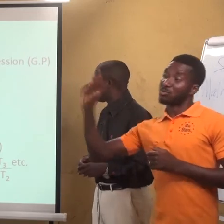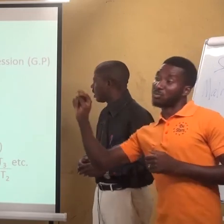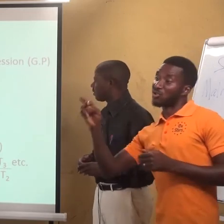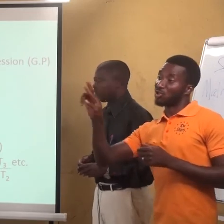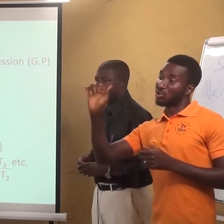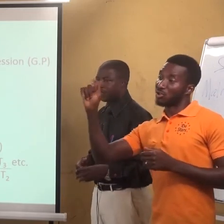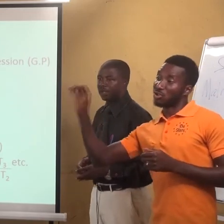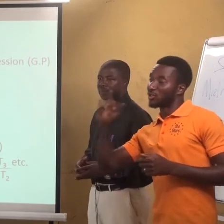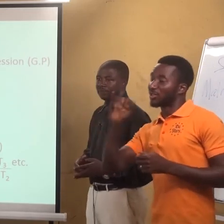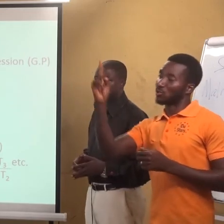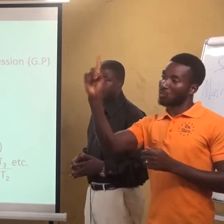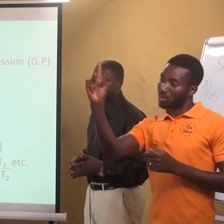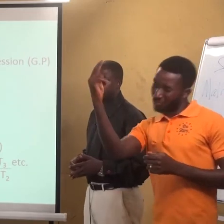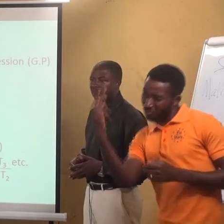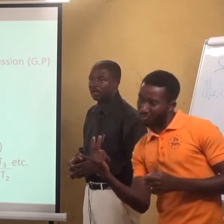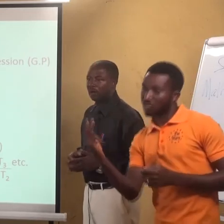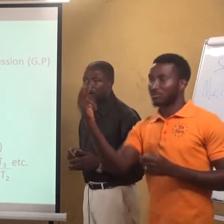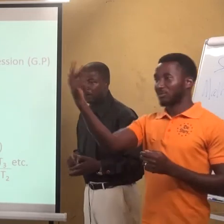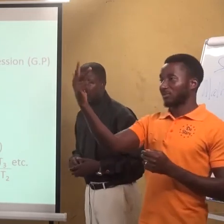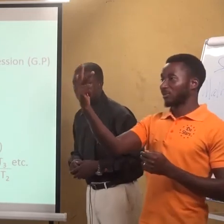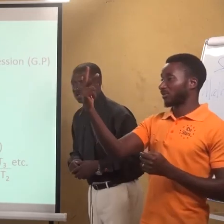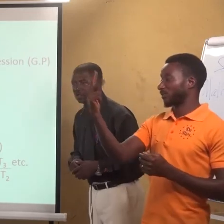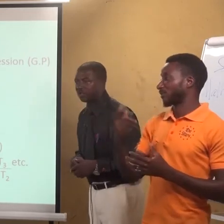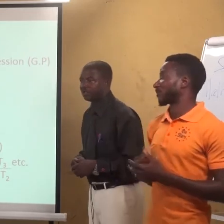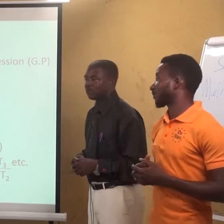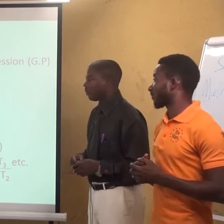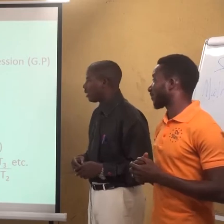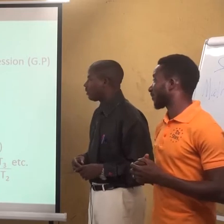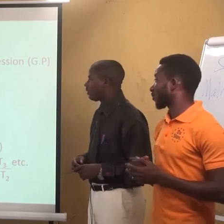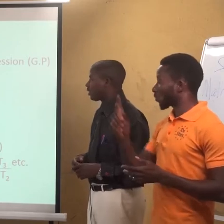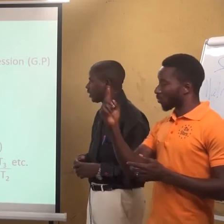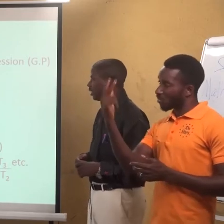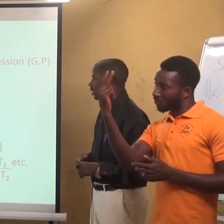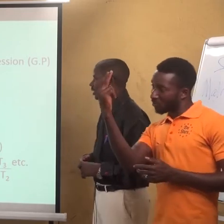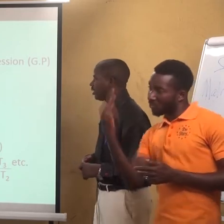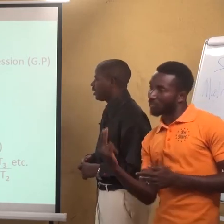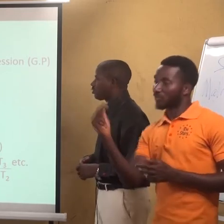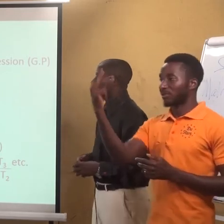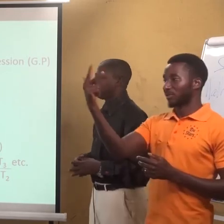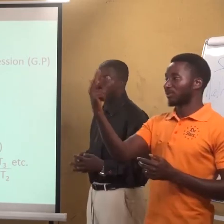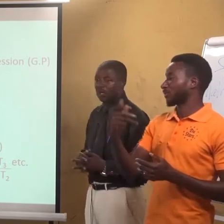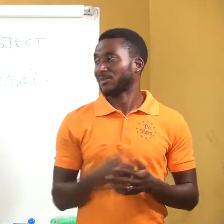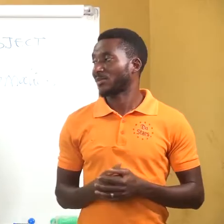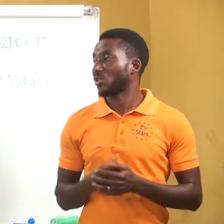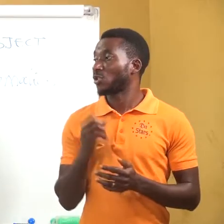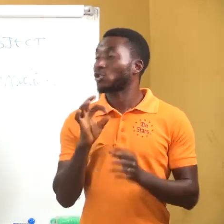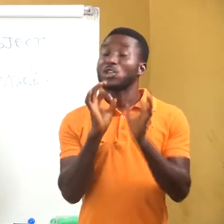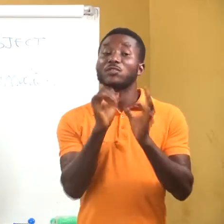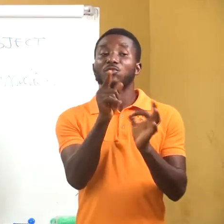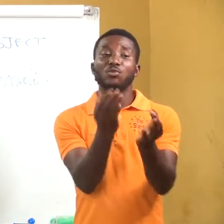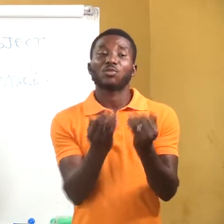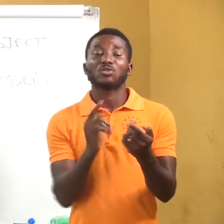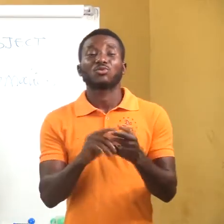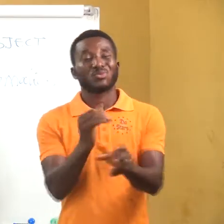is 1/3. Our common ratio is 1/3. So if you want to get